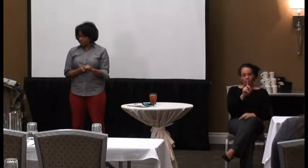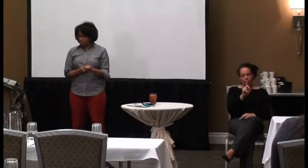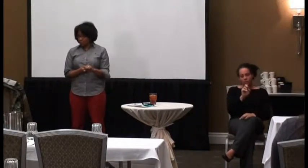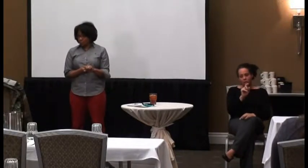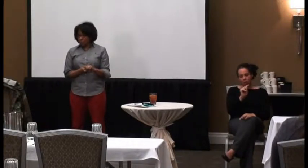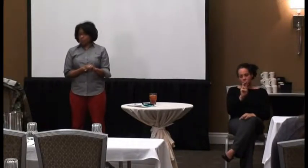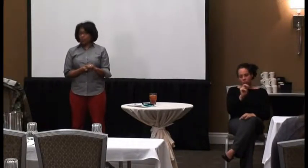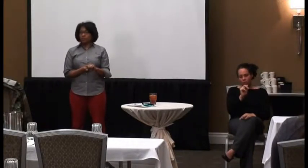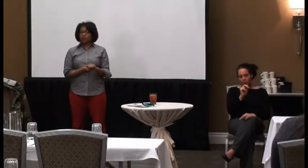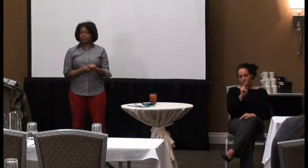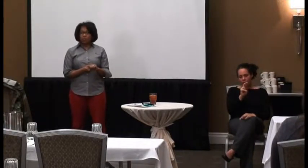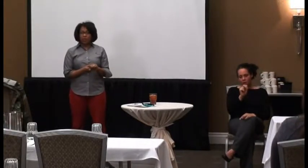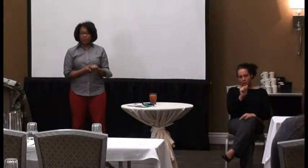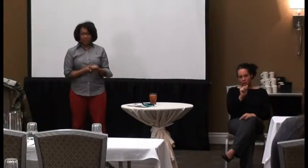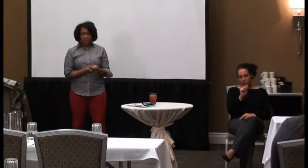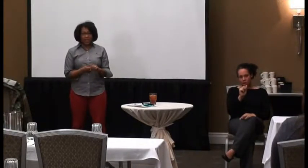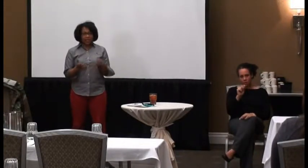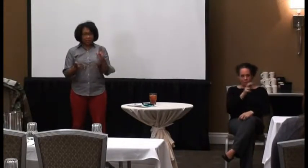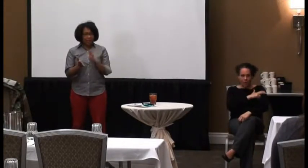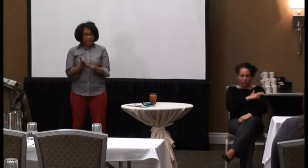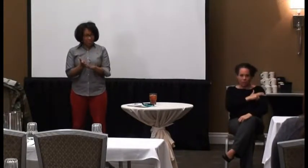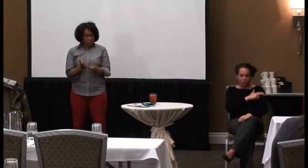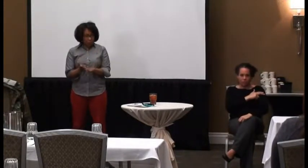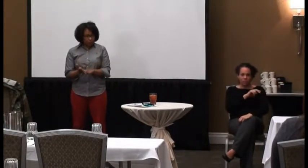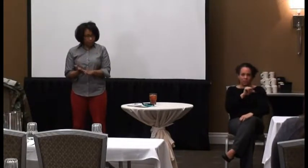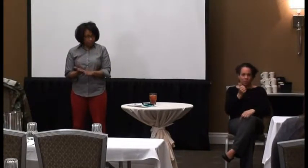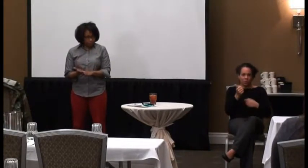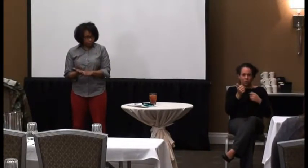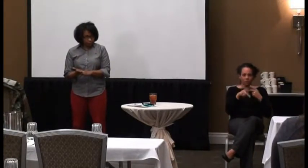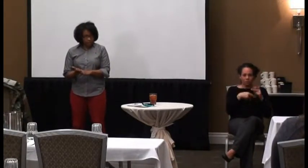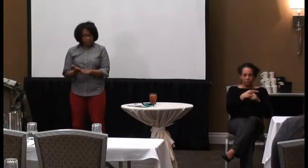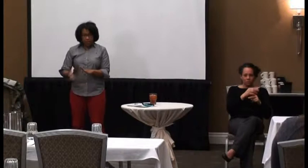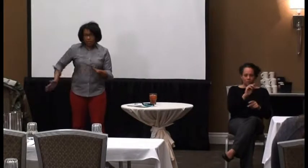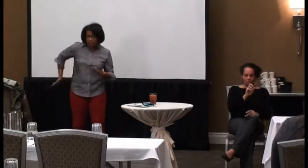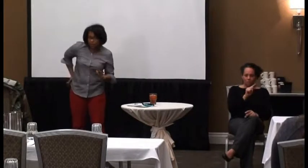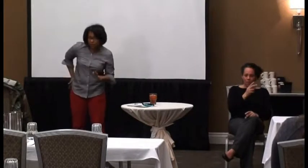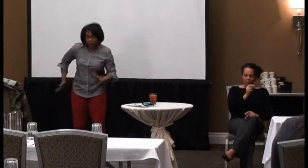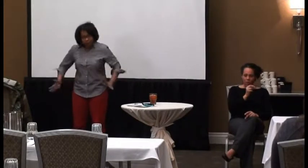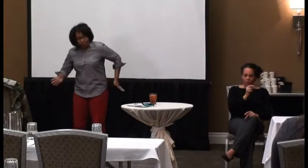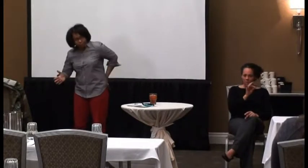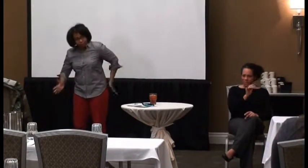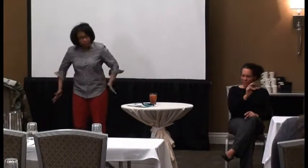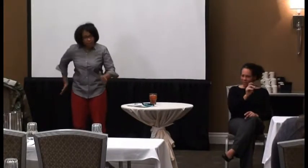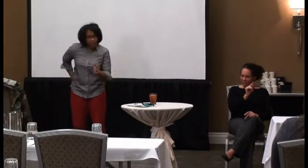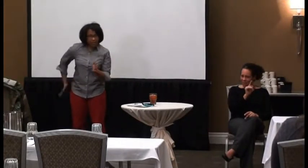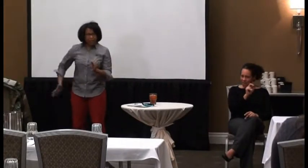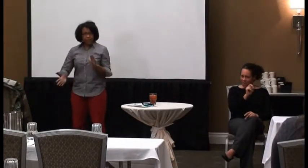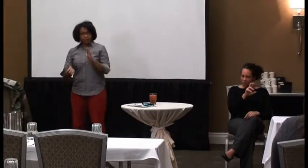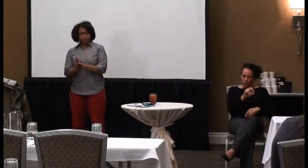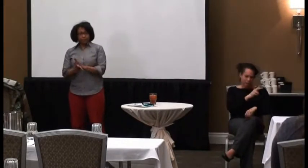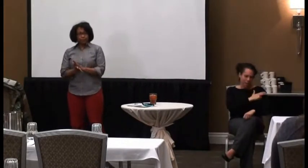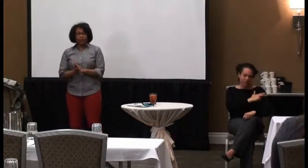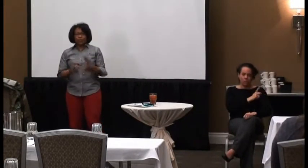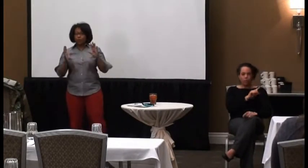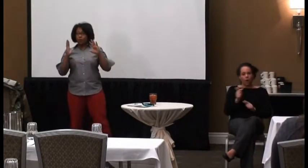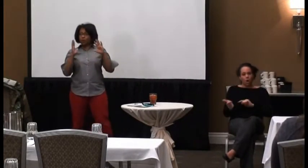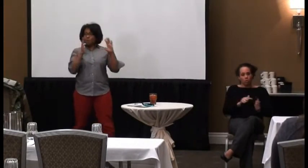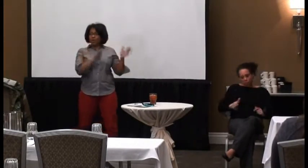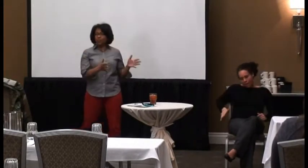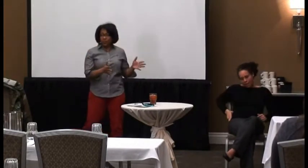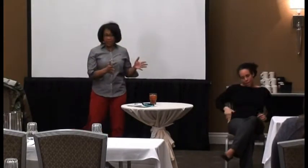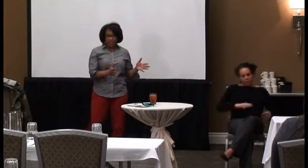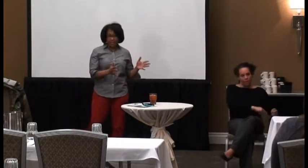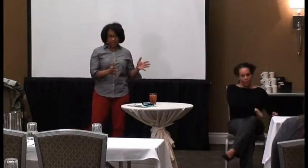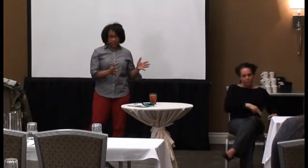patch, which is also methylphenidate in a patch form. And the kids wear it on their hip, alternate hip to hip. So those